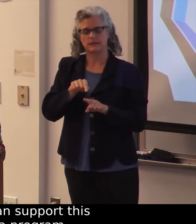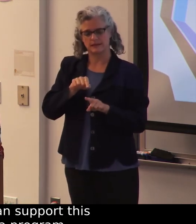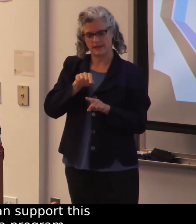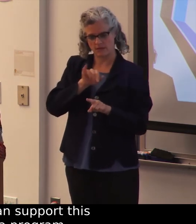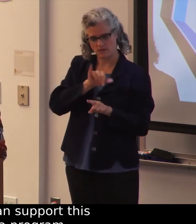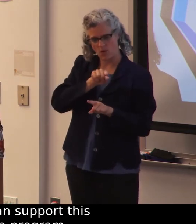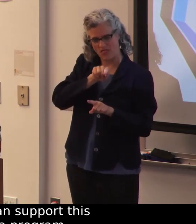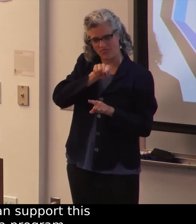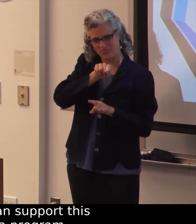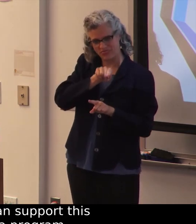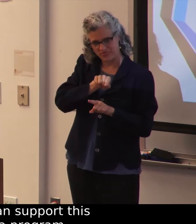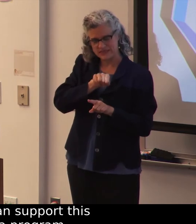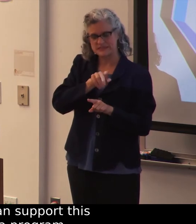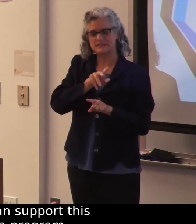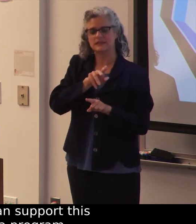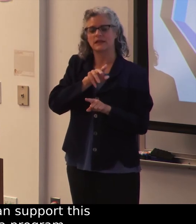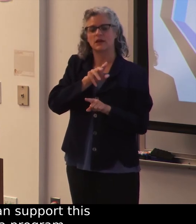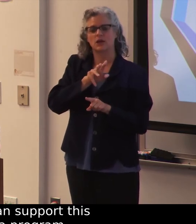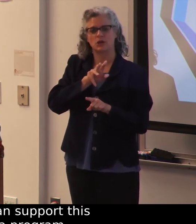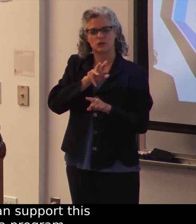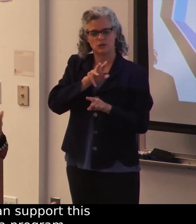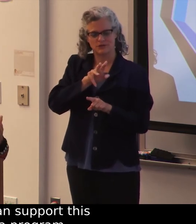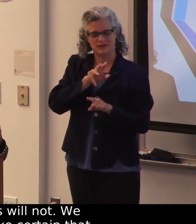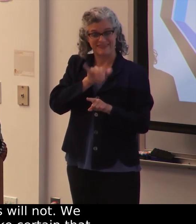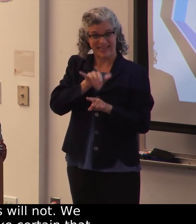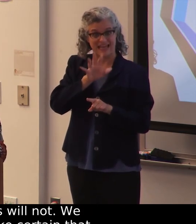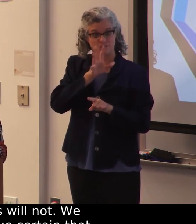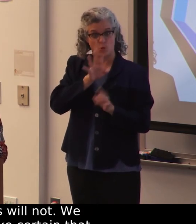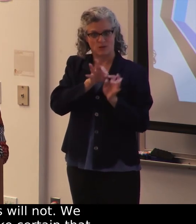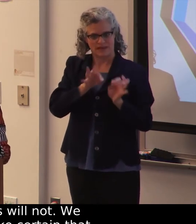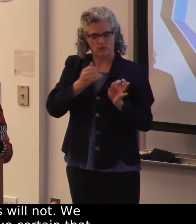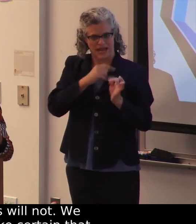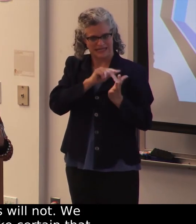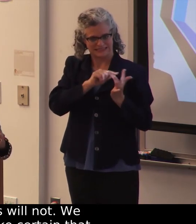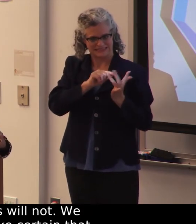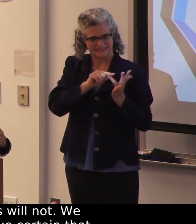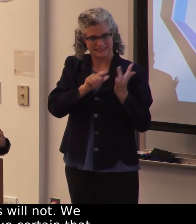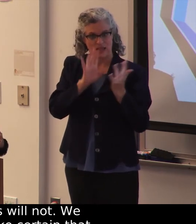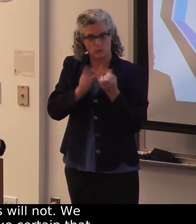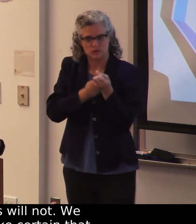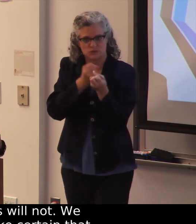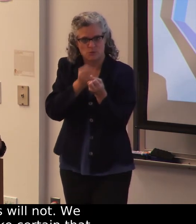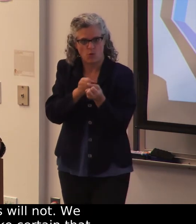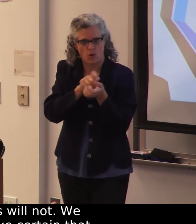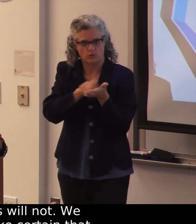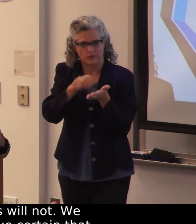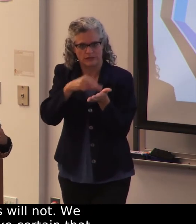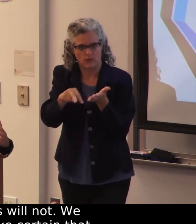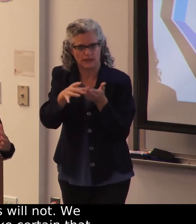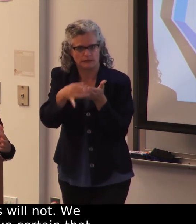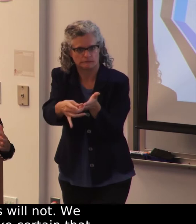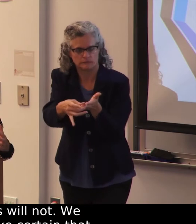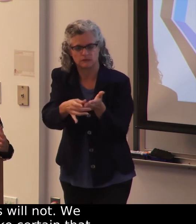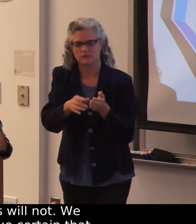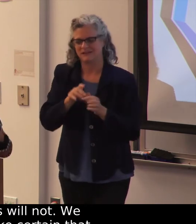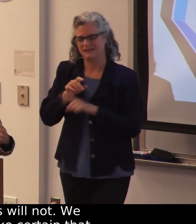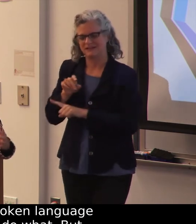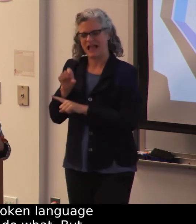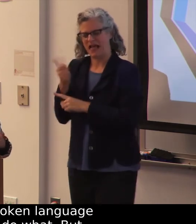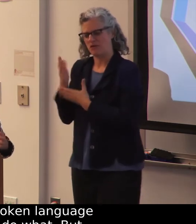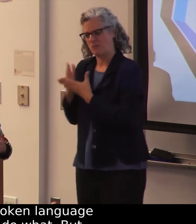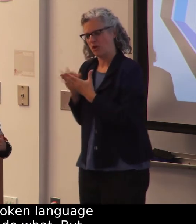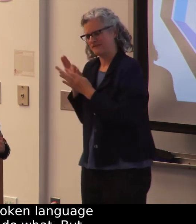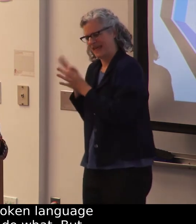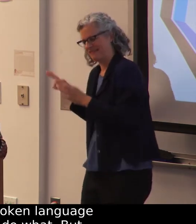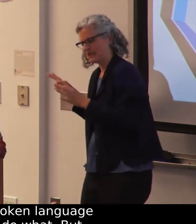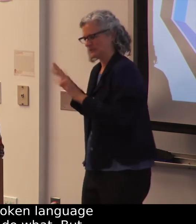this kind of a program into literacy, and these other ones will not. We need to make certain that we keep them in using